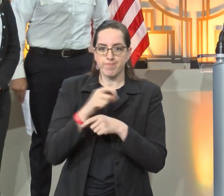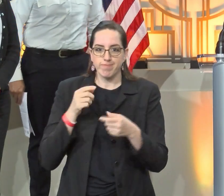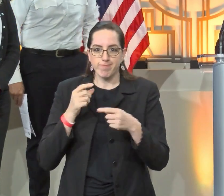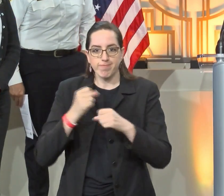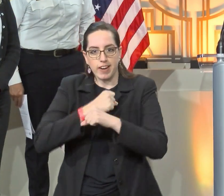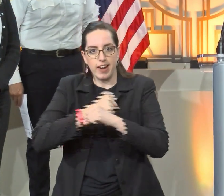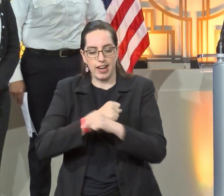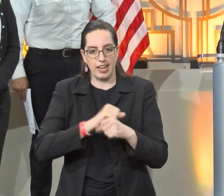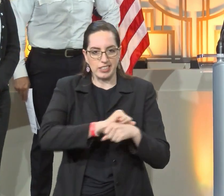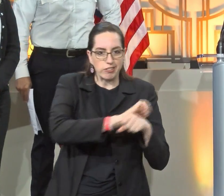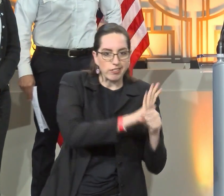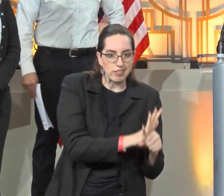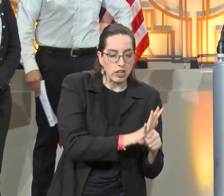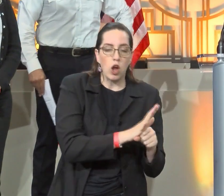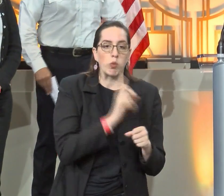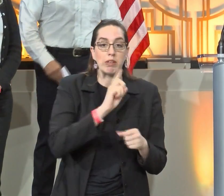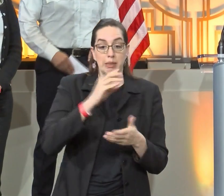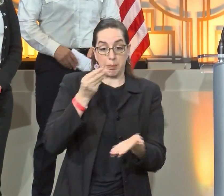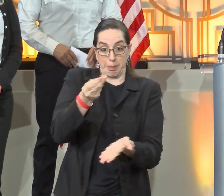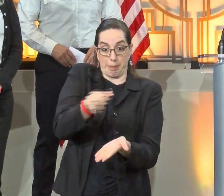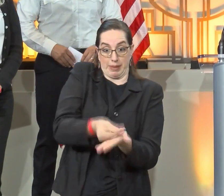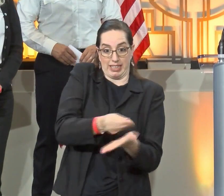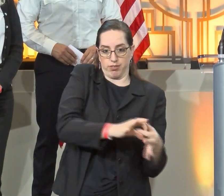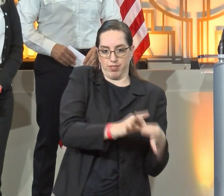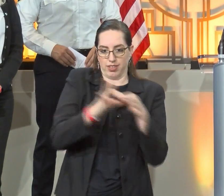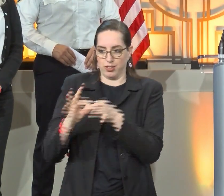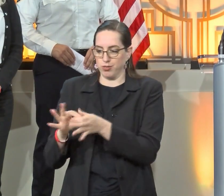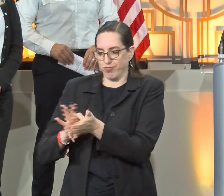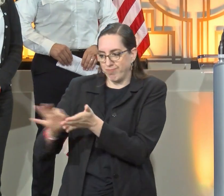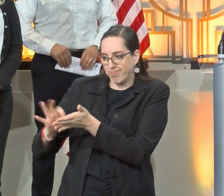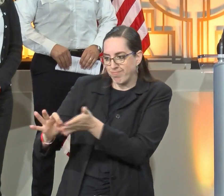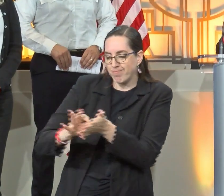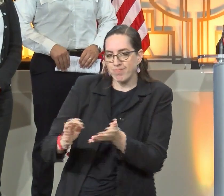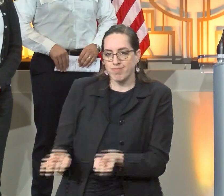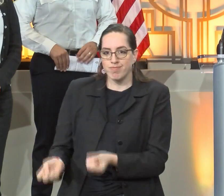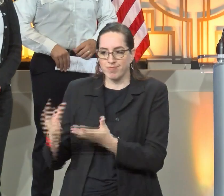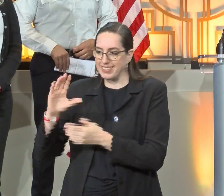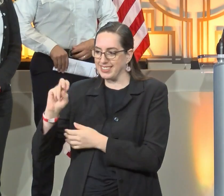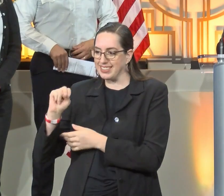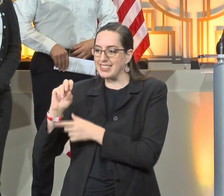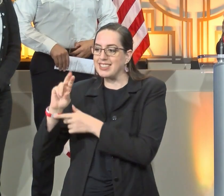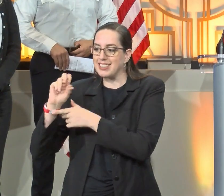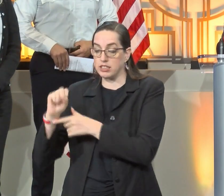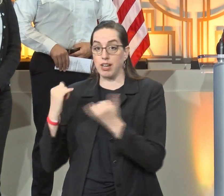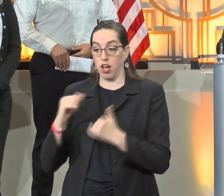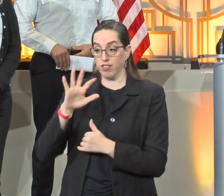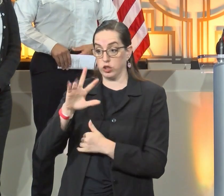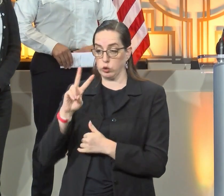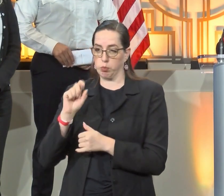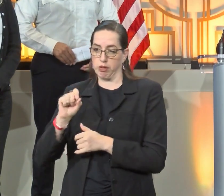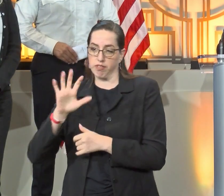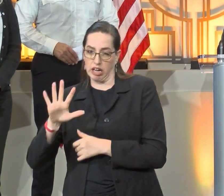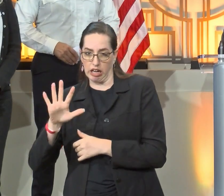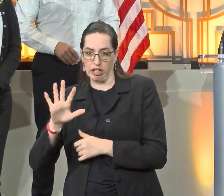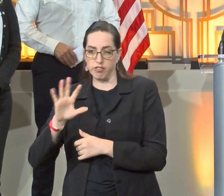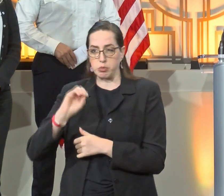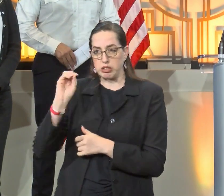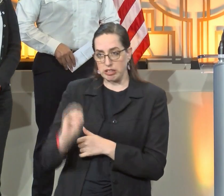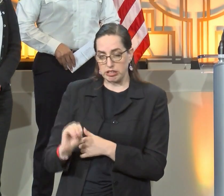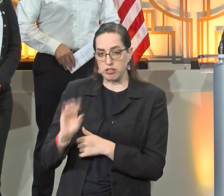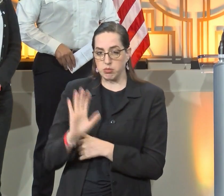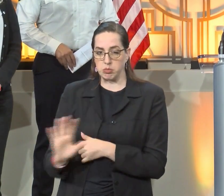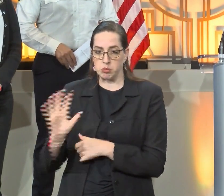quite frankly, it's all tied to the census. And right now, we're at about 52.5, 53%